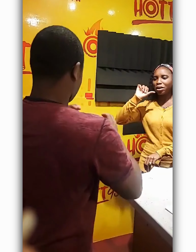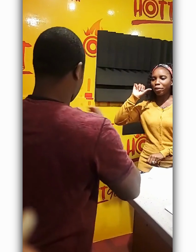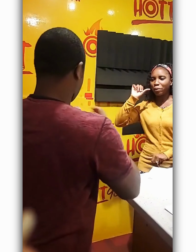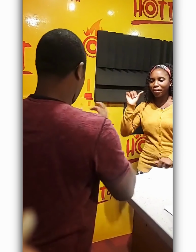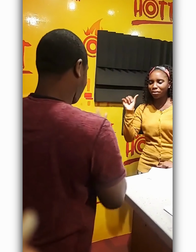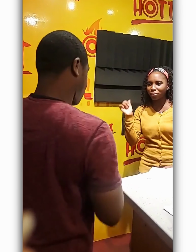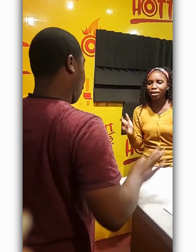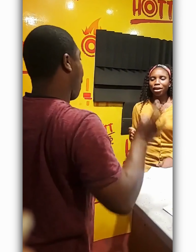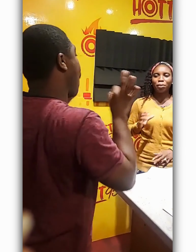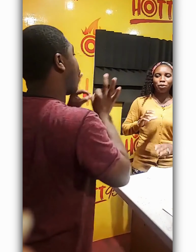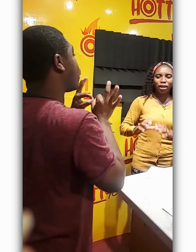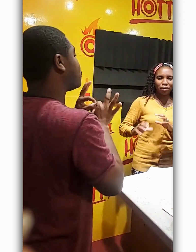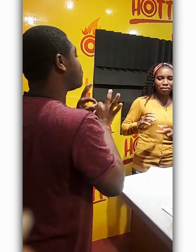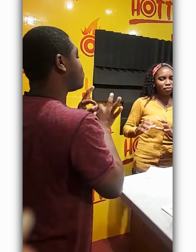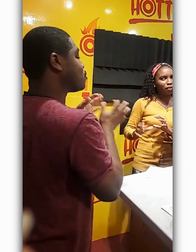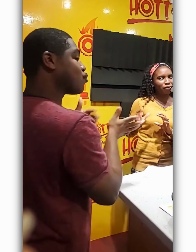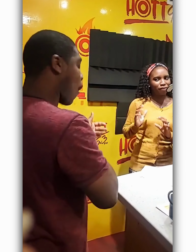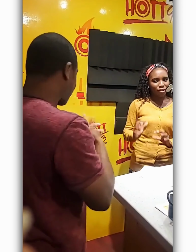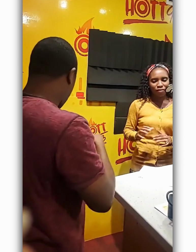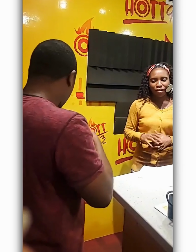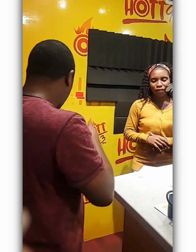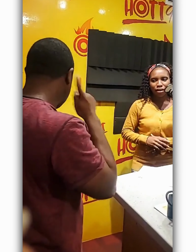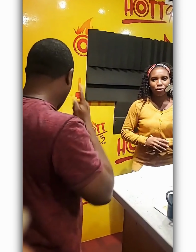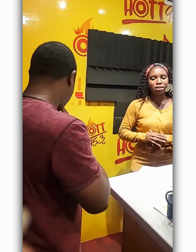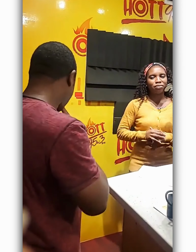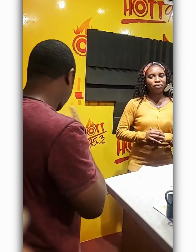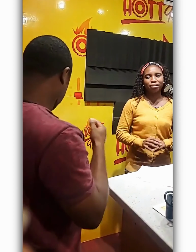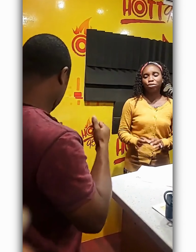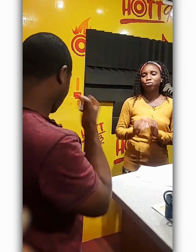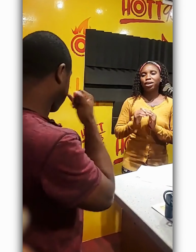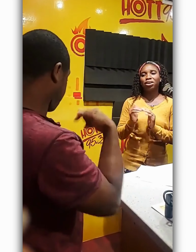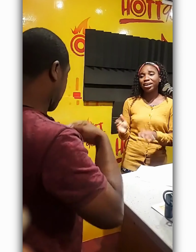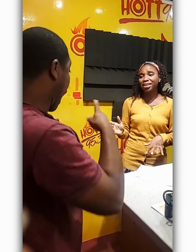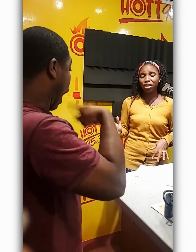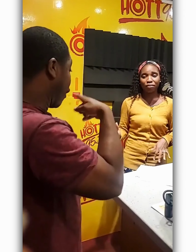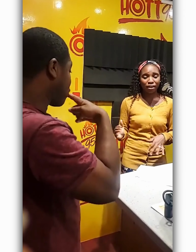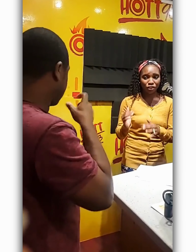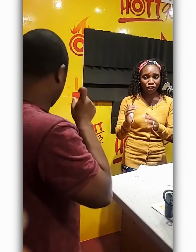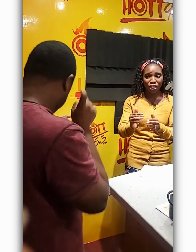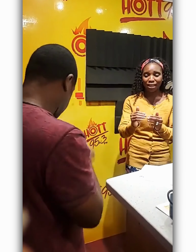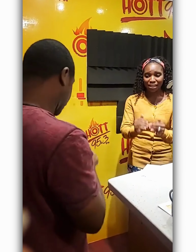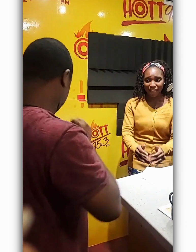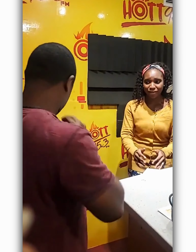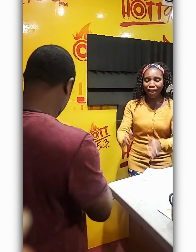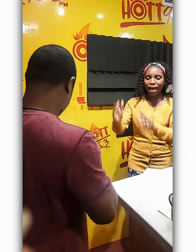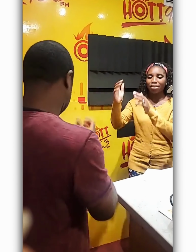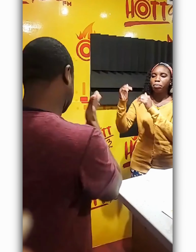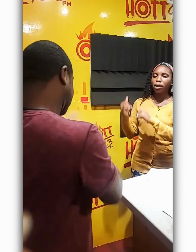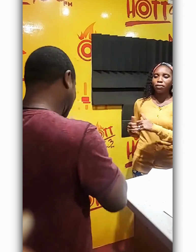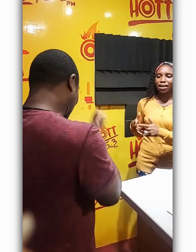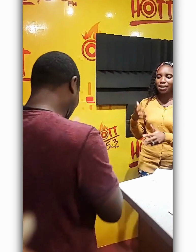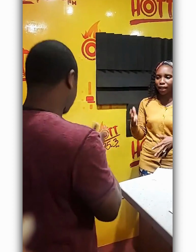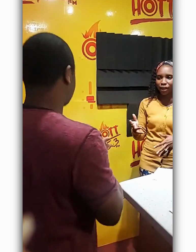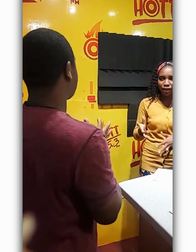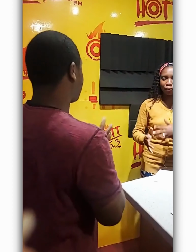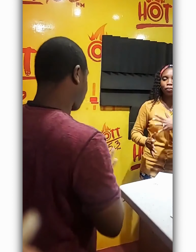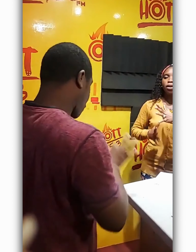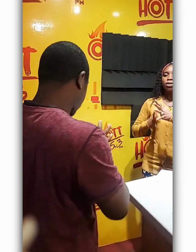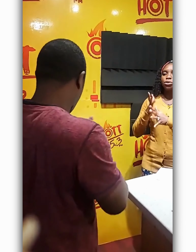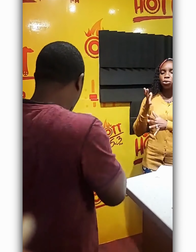about milk, communicate with them from very, very young. This is vital, regardless of if the child is deaf and the parent is hearing. Use